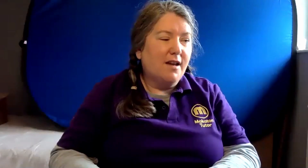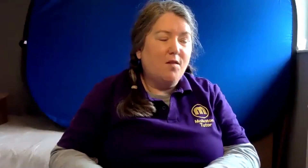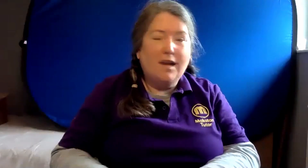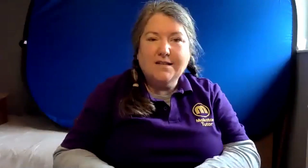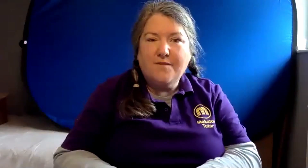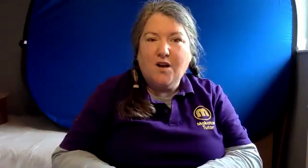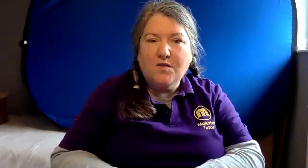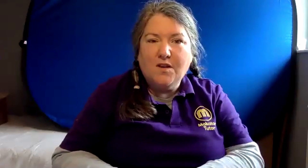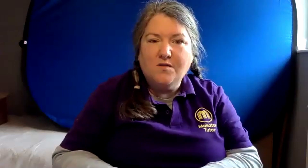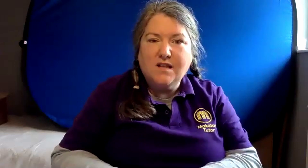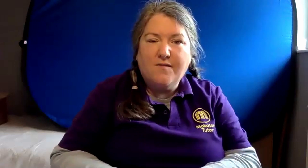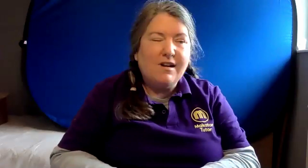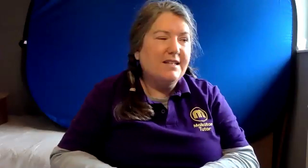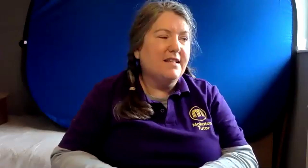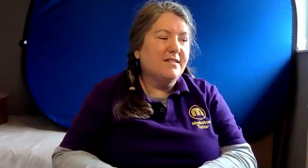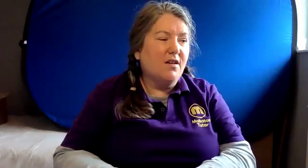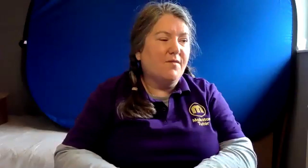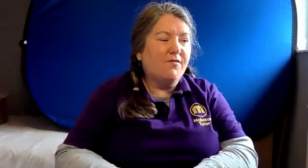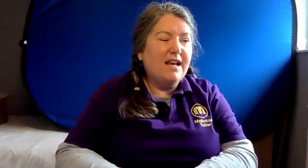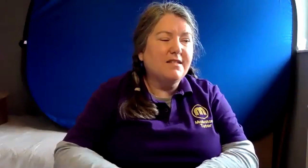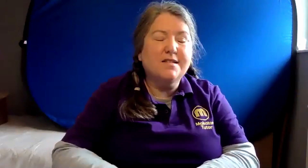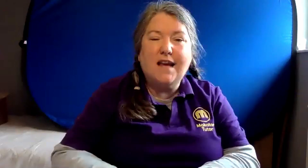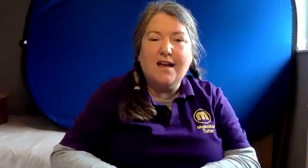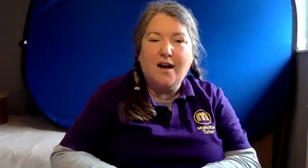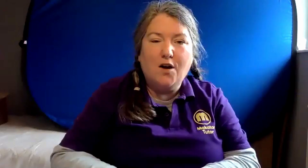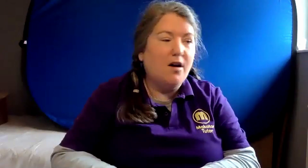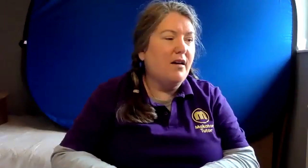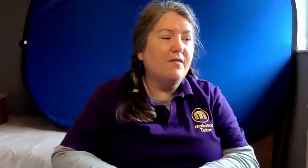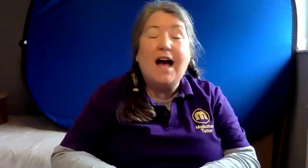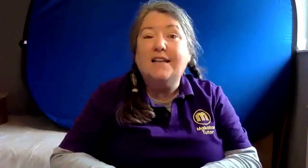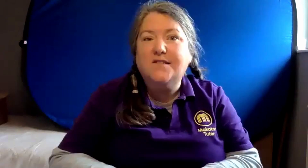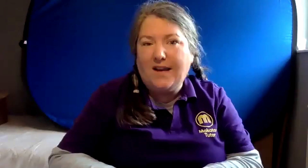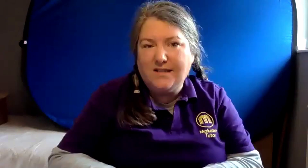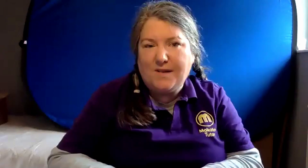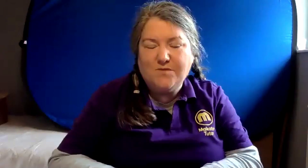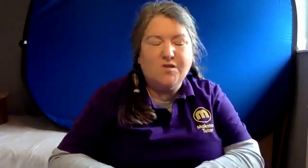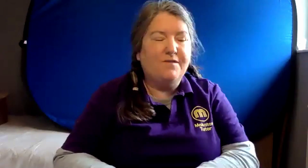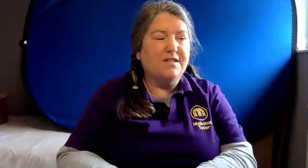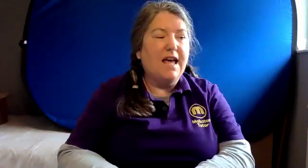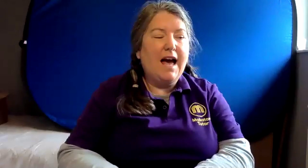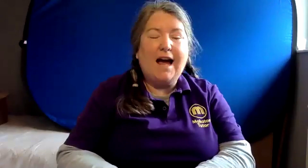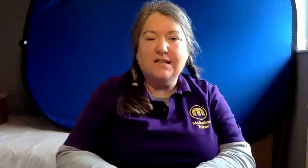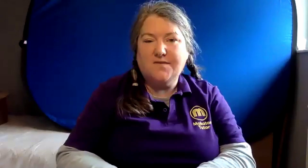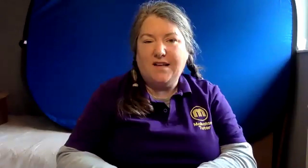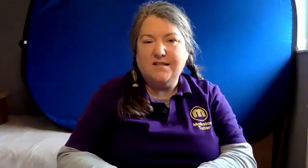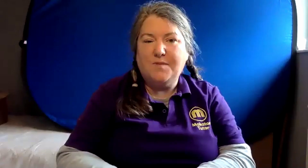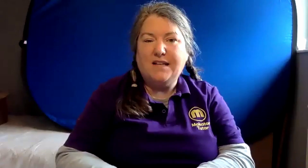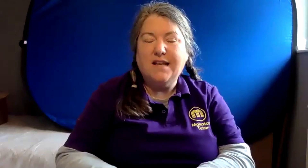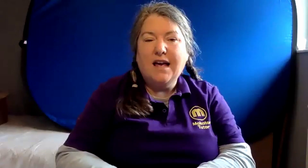So let's have a go at those phrases. So the phrase stay at hands, face, space. We'll do that first. Hands, face and space.